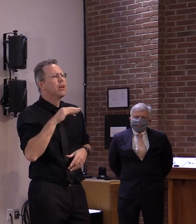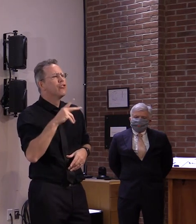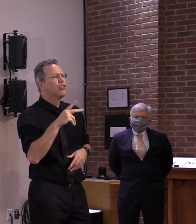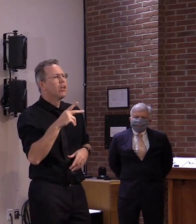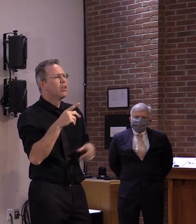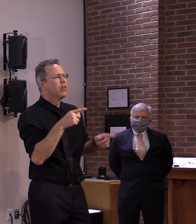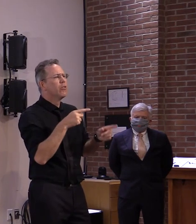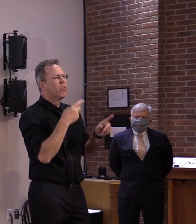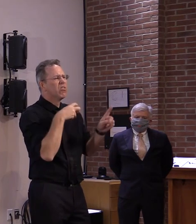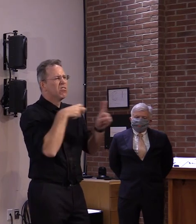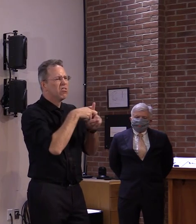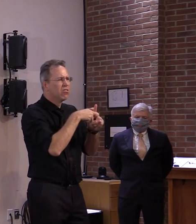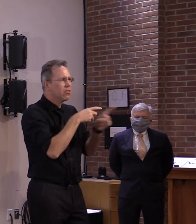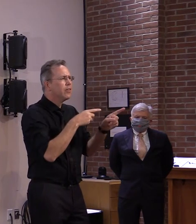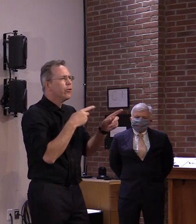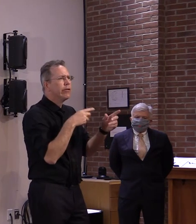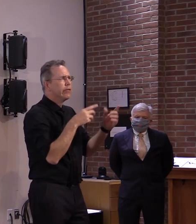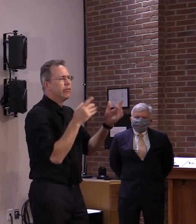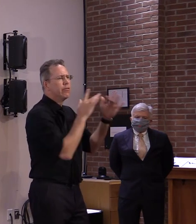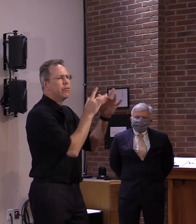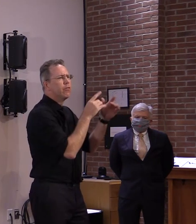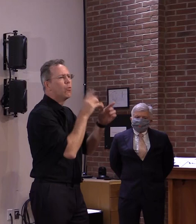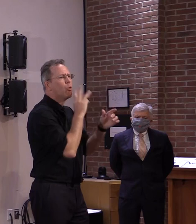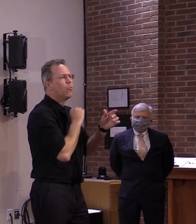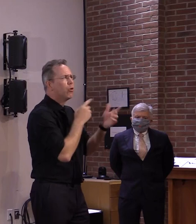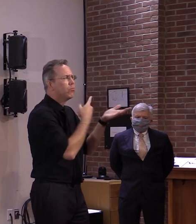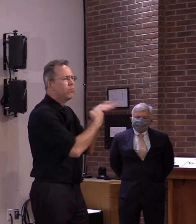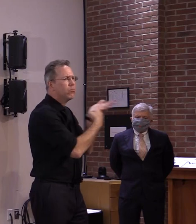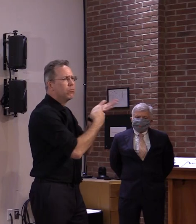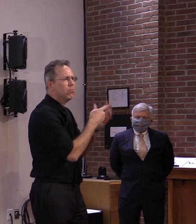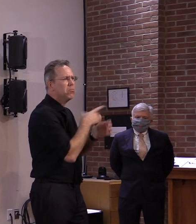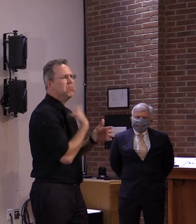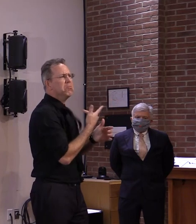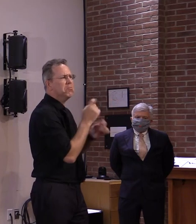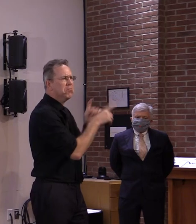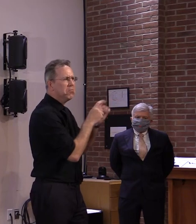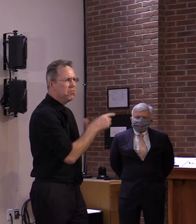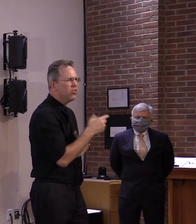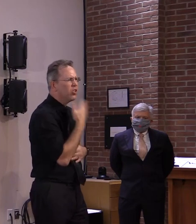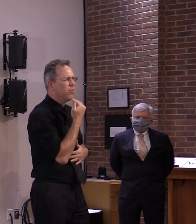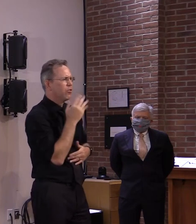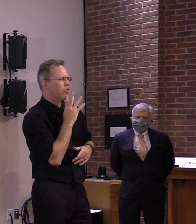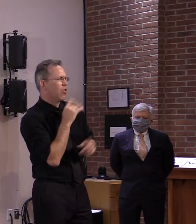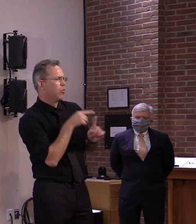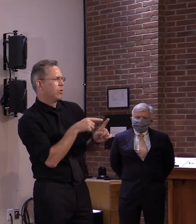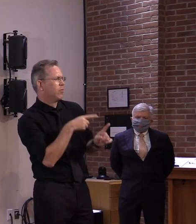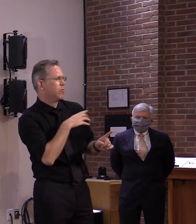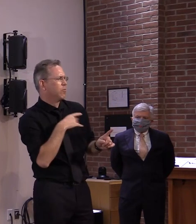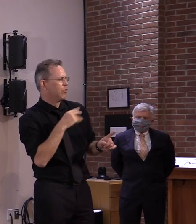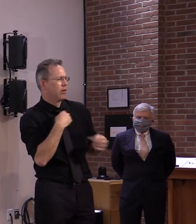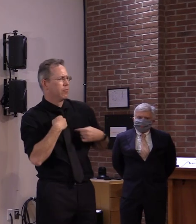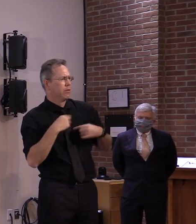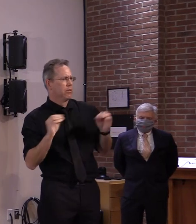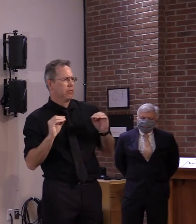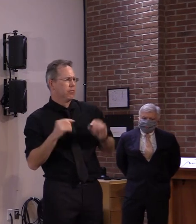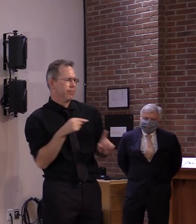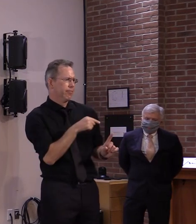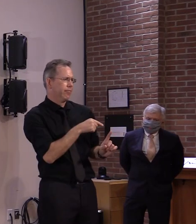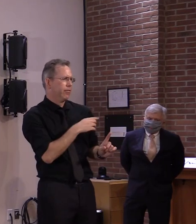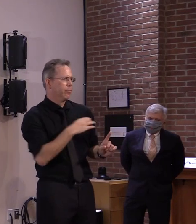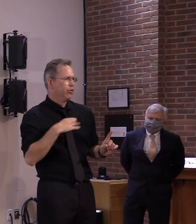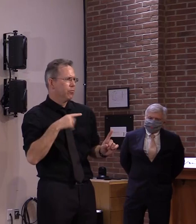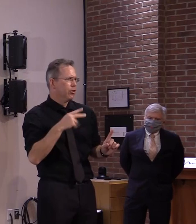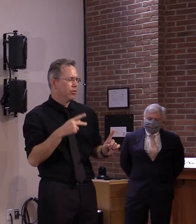and retailers where this might be an issue. So he'll have more information for you. I'll reach out to